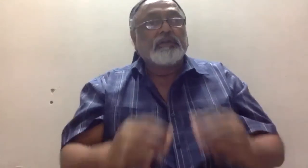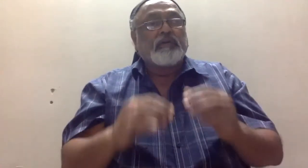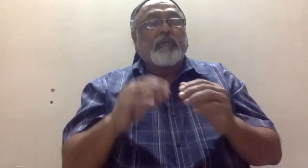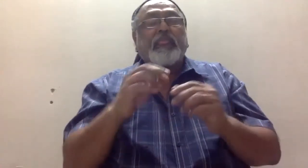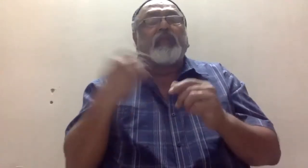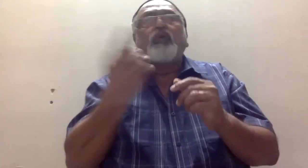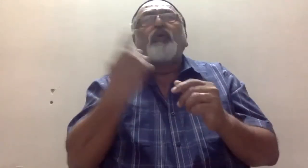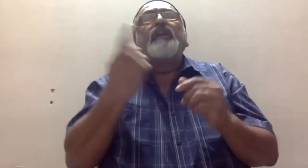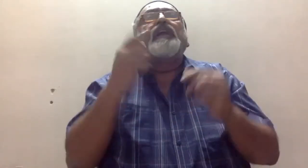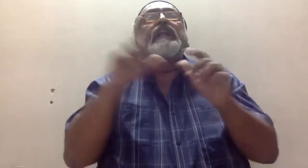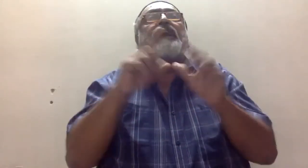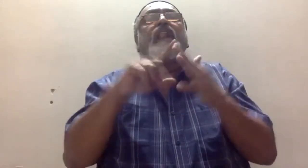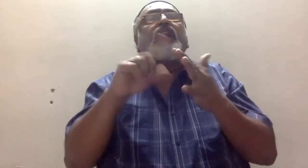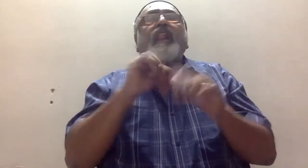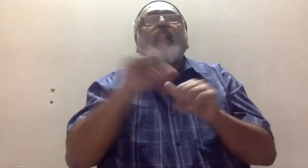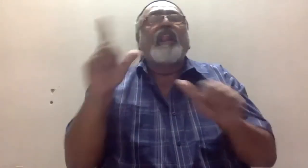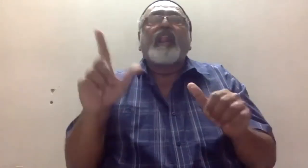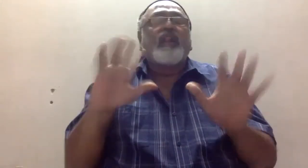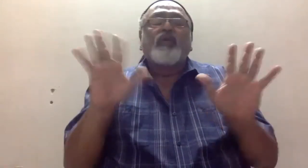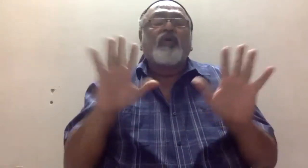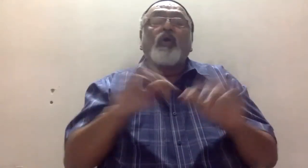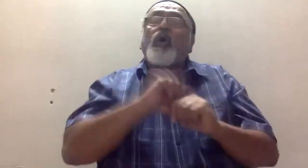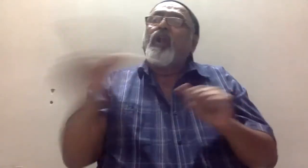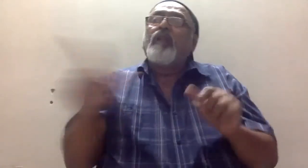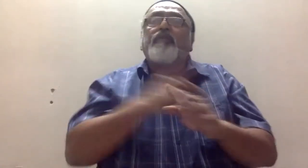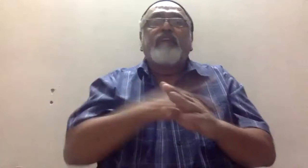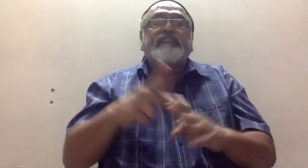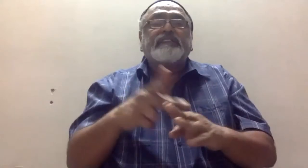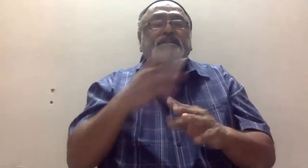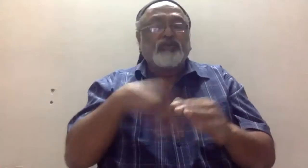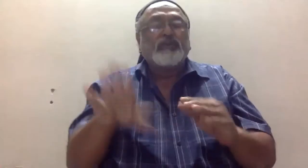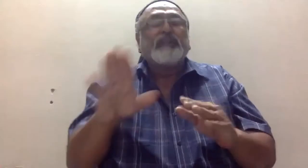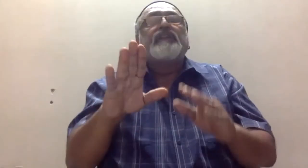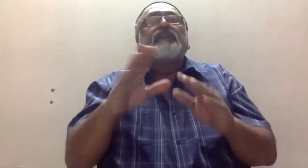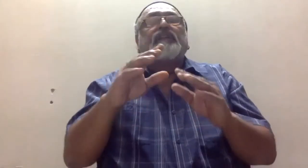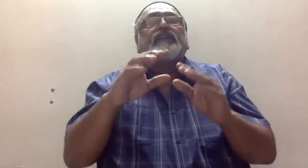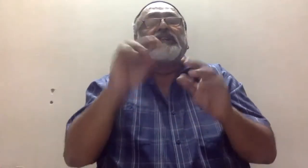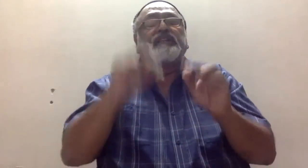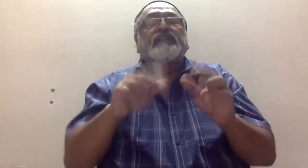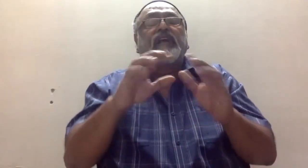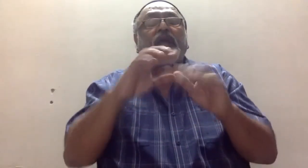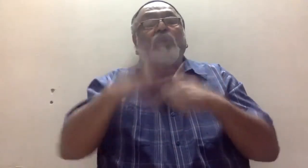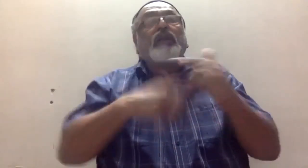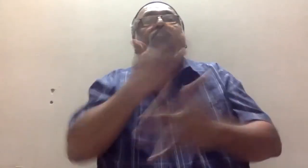professions. And I can say from my